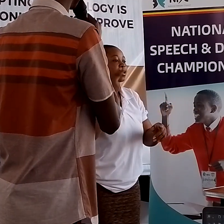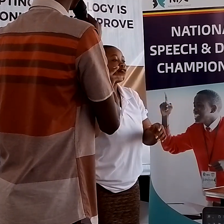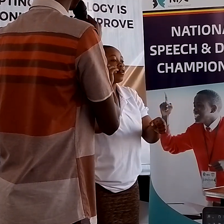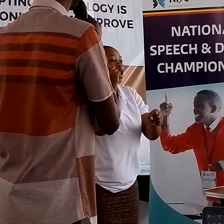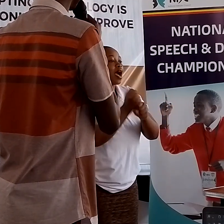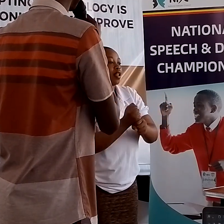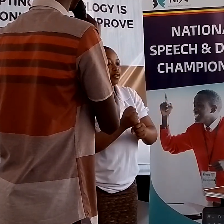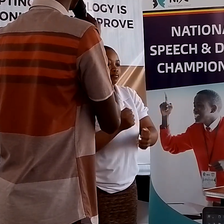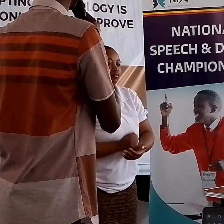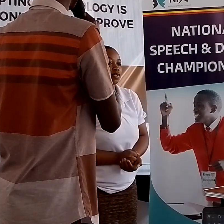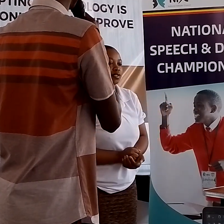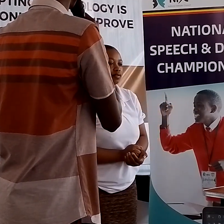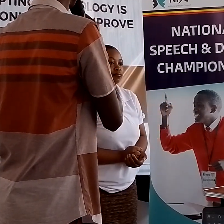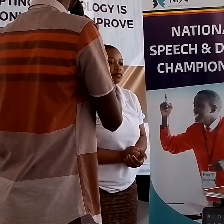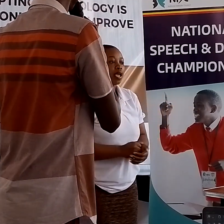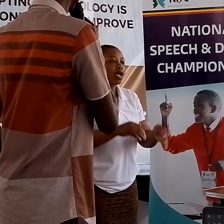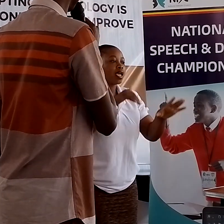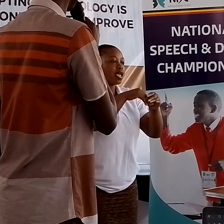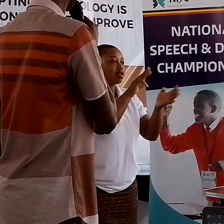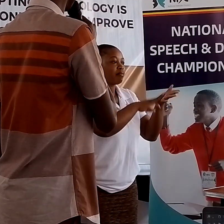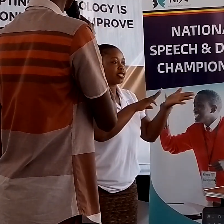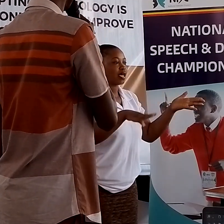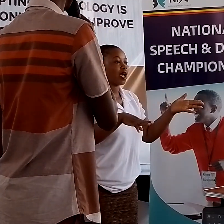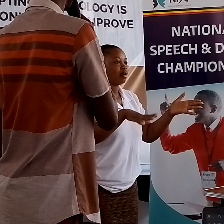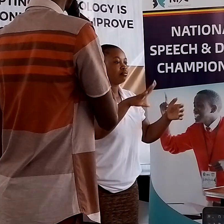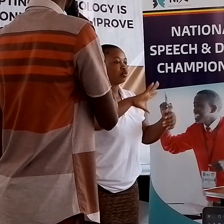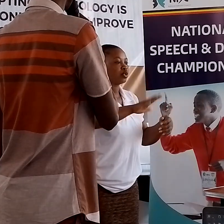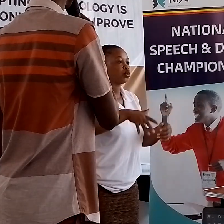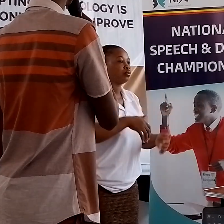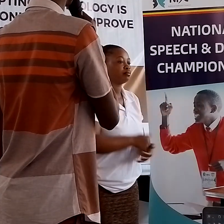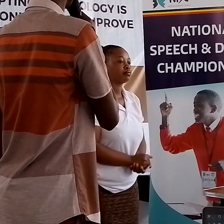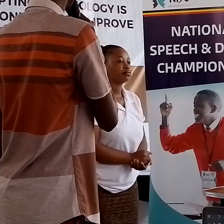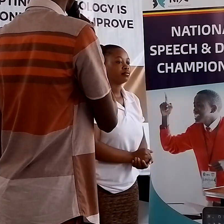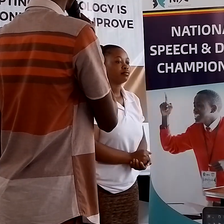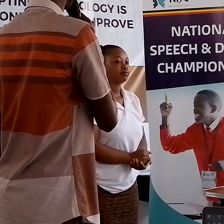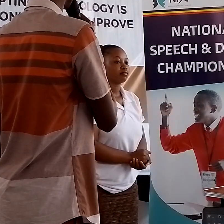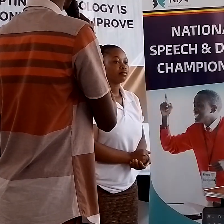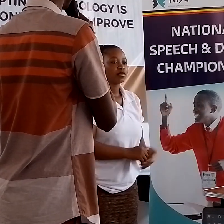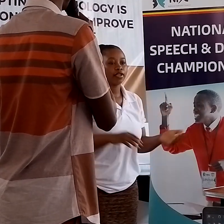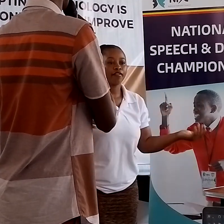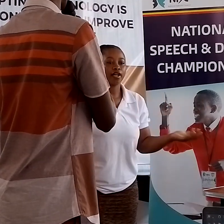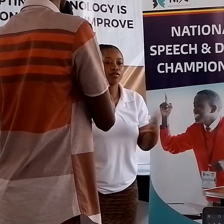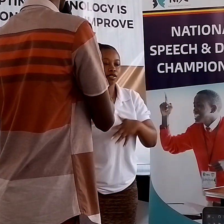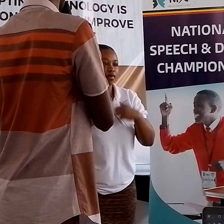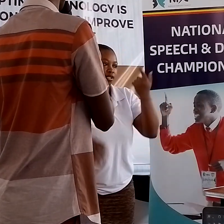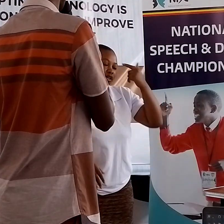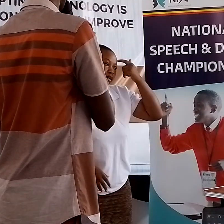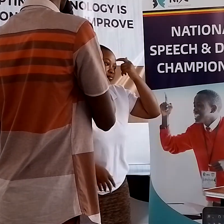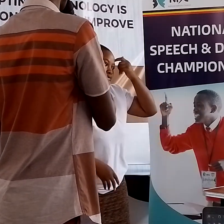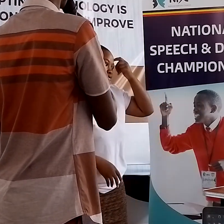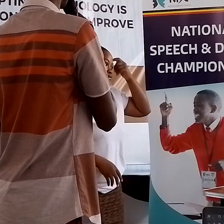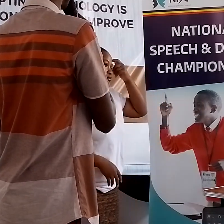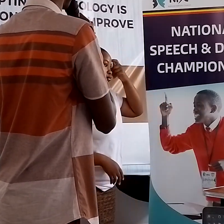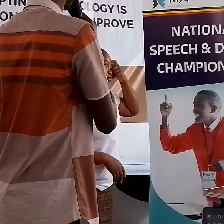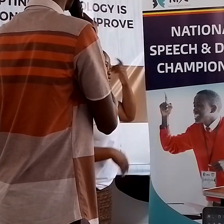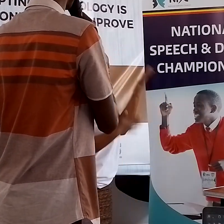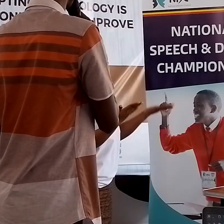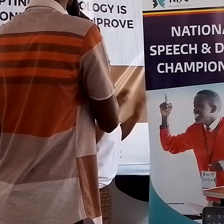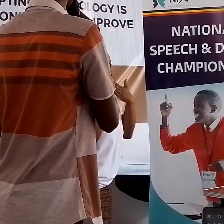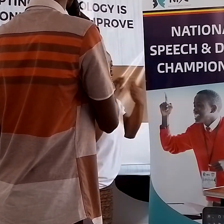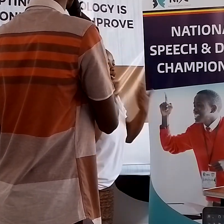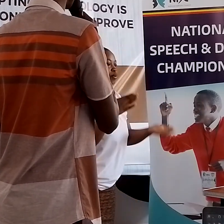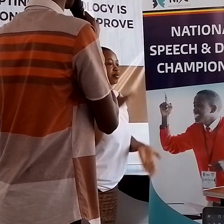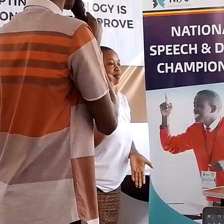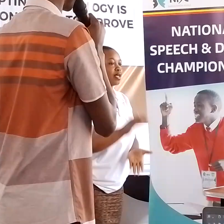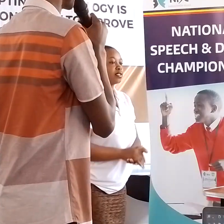an advocate for deaf in Masaka City. Deaf girls in Masaka